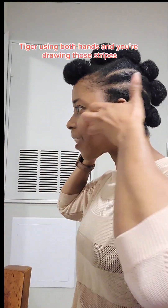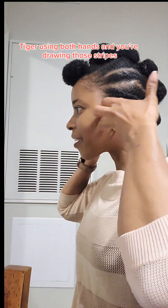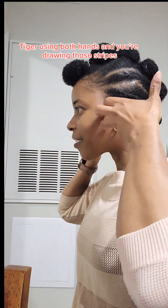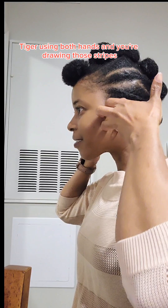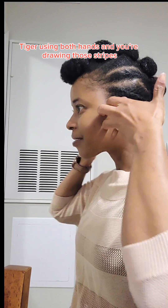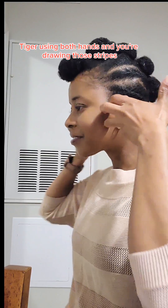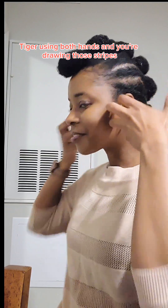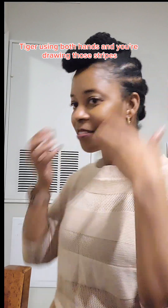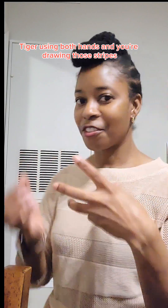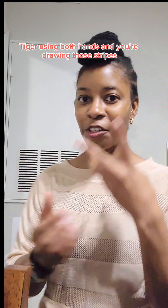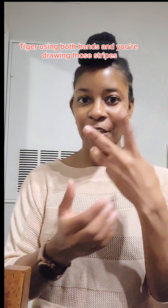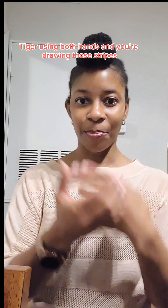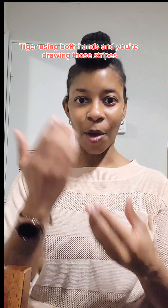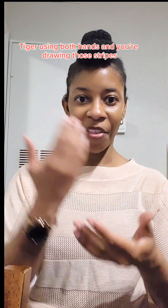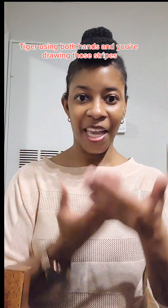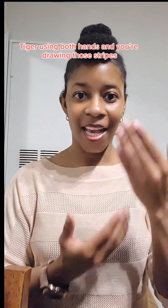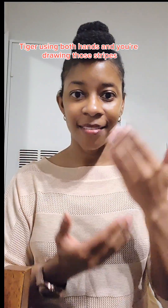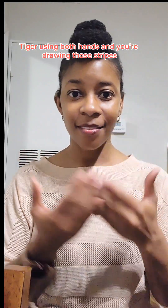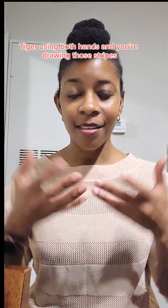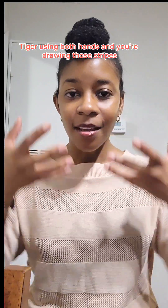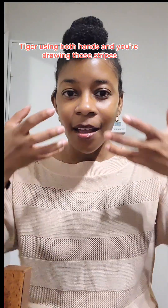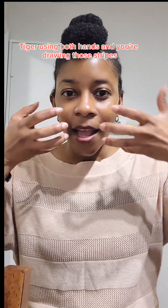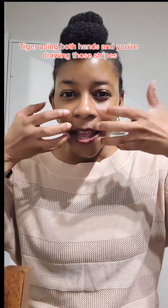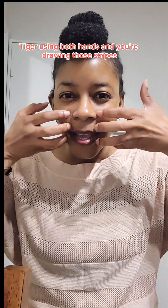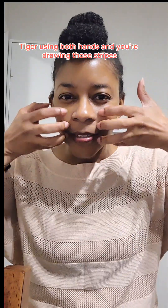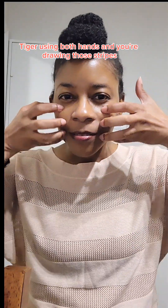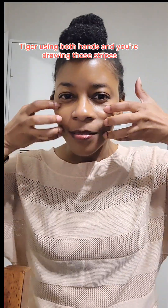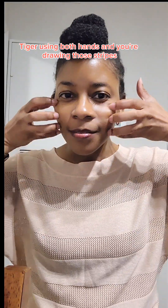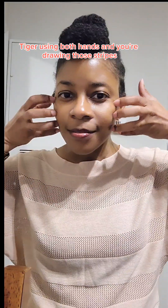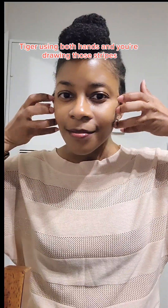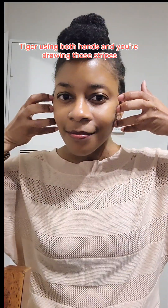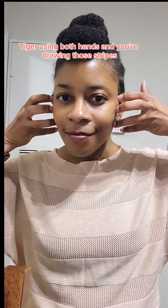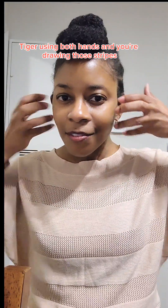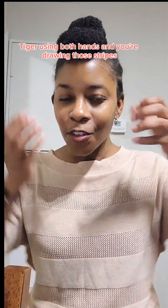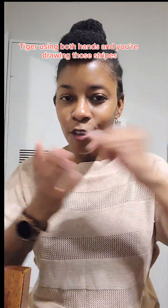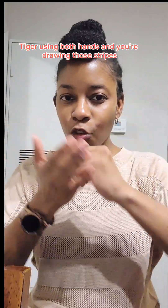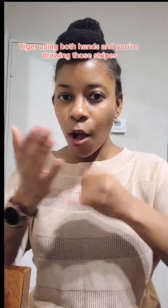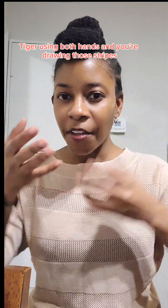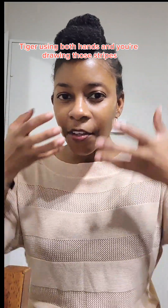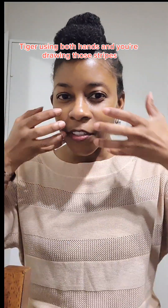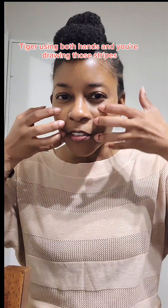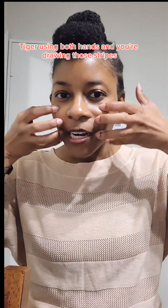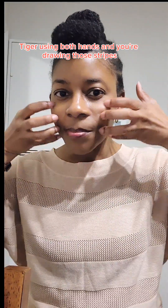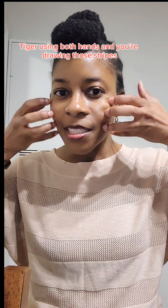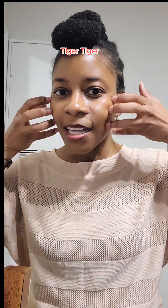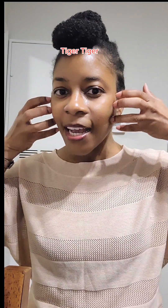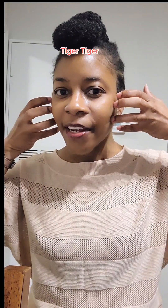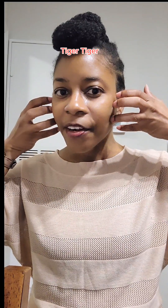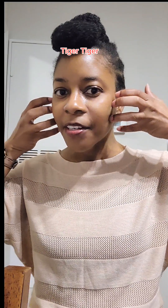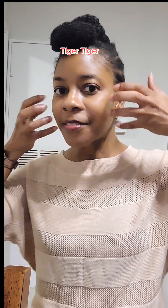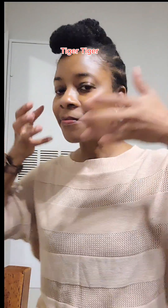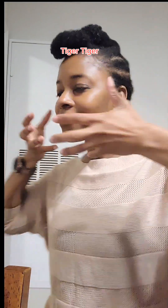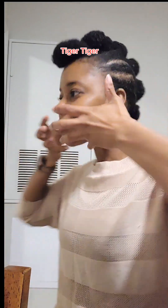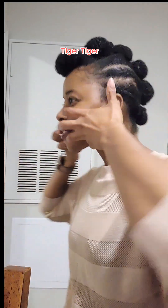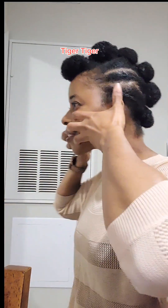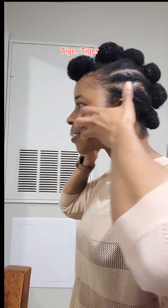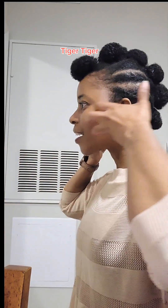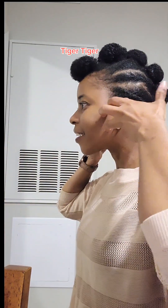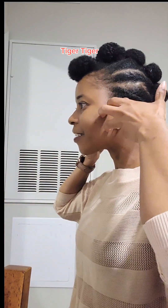You're using both hands and you're drawing those stripes. Tiger.